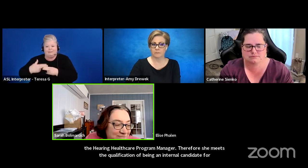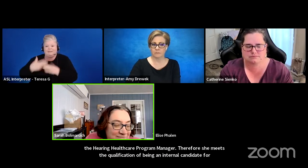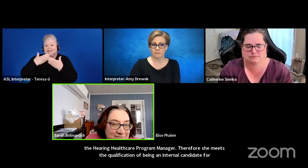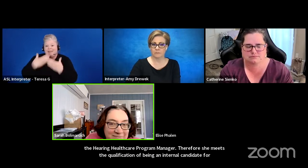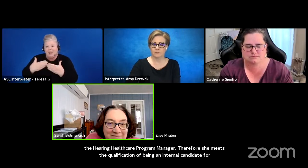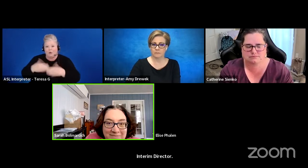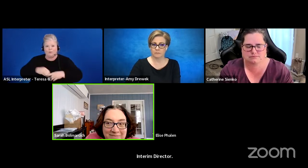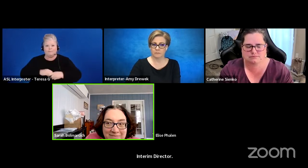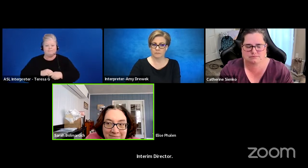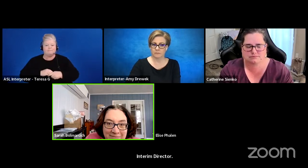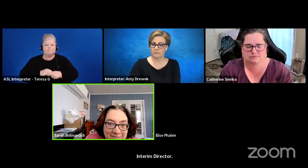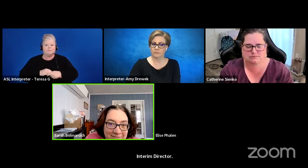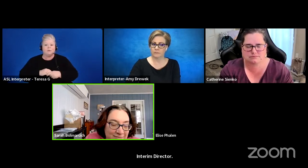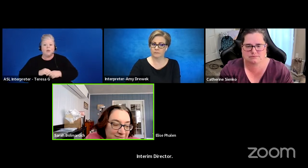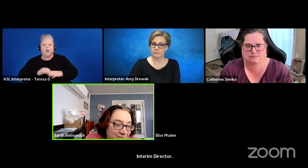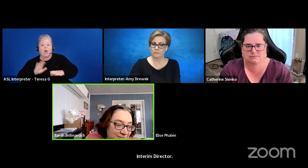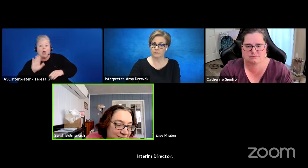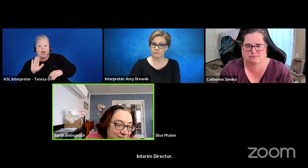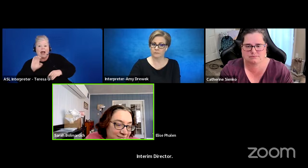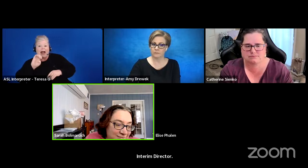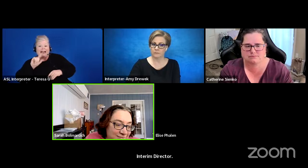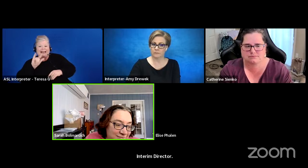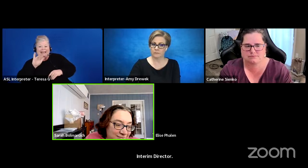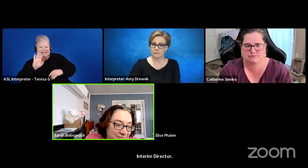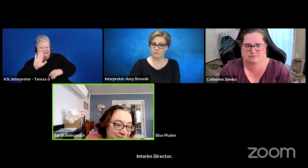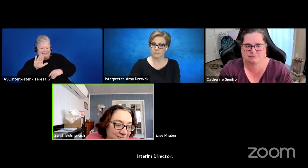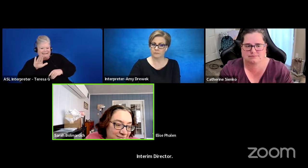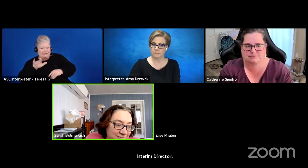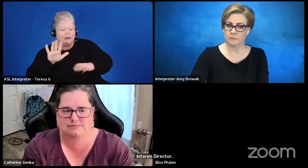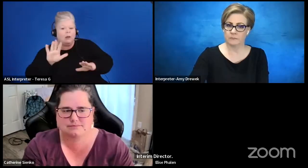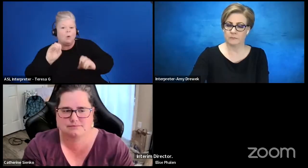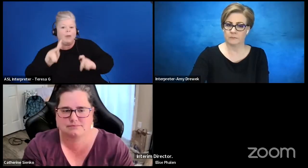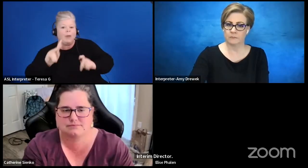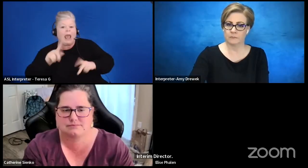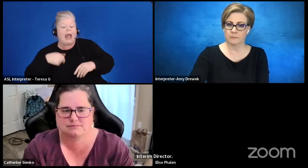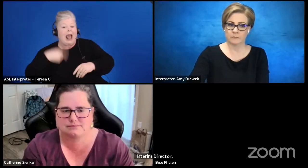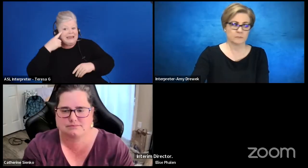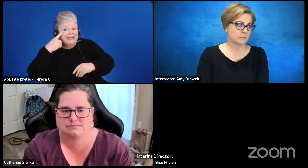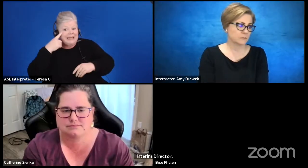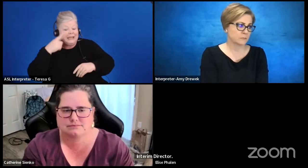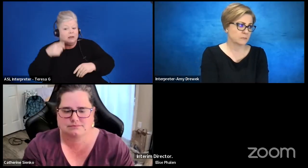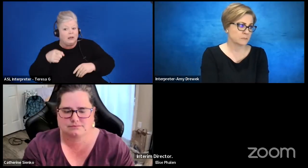That's it. Before anything else, I believe Commissioner Cohen's